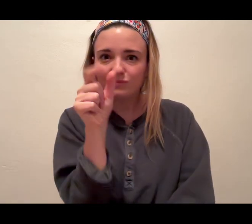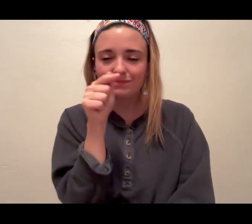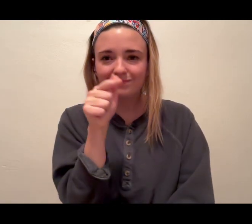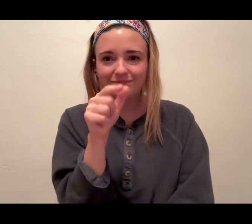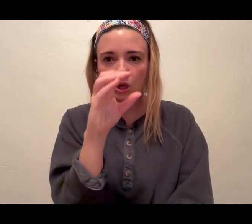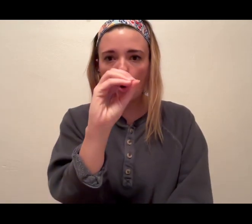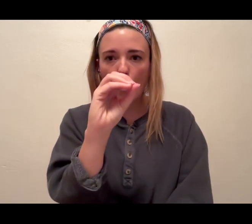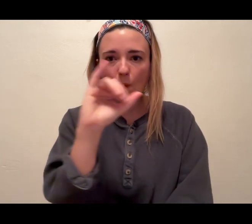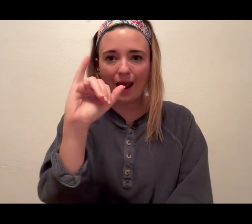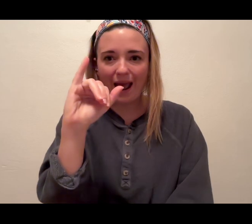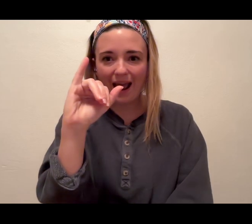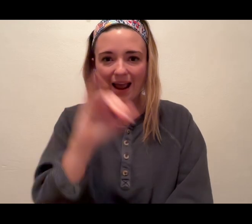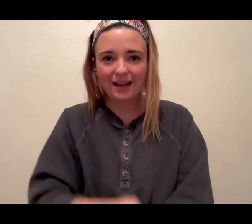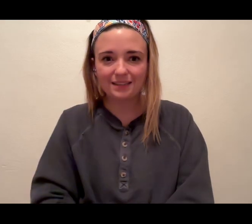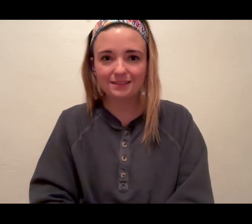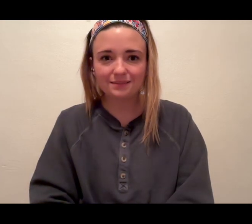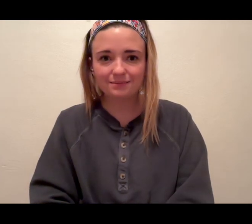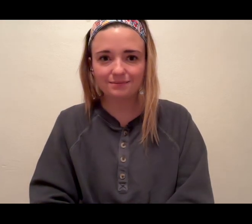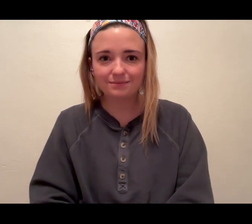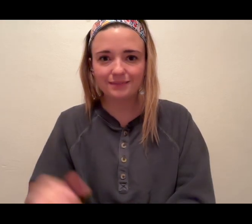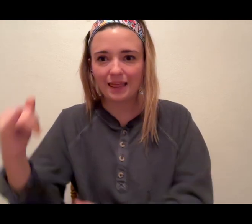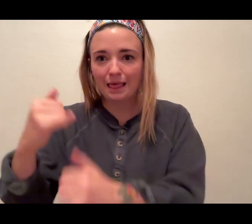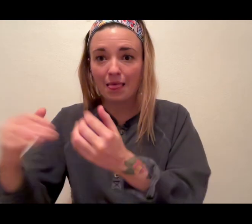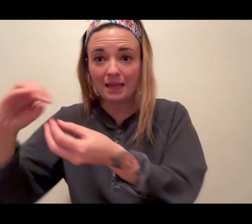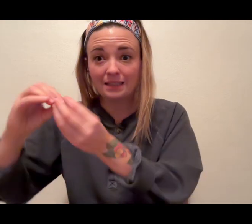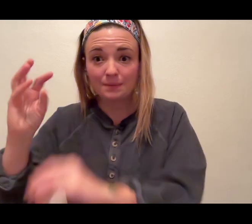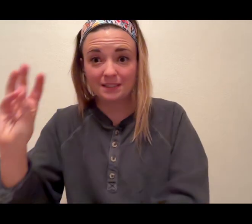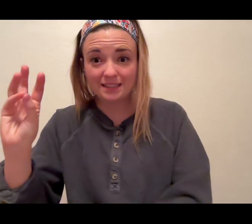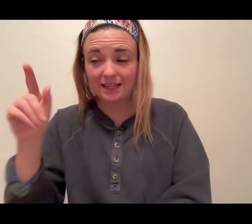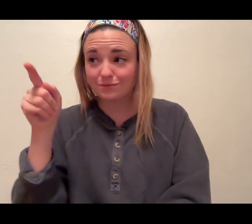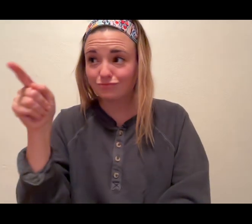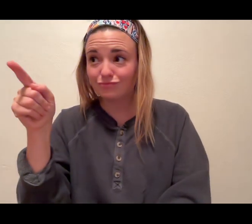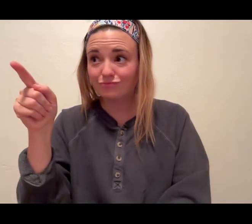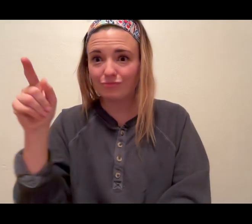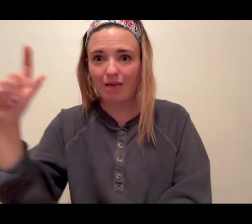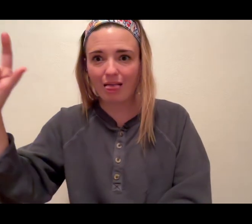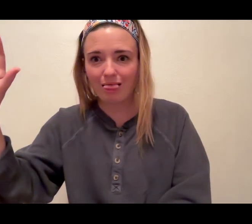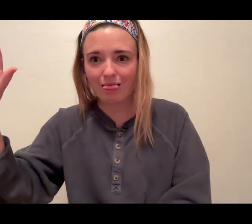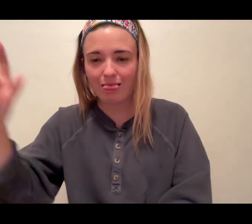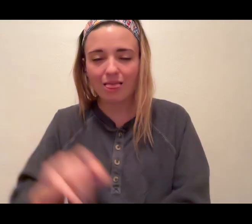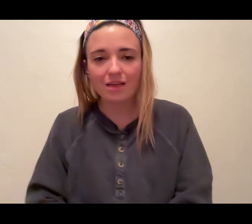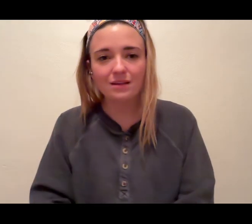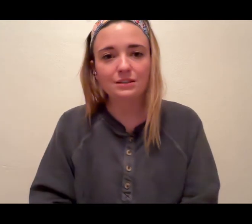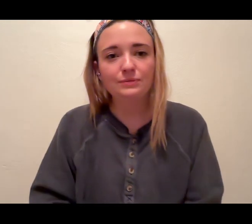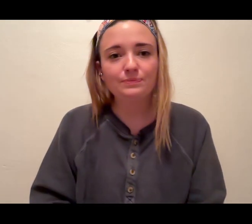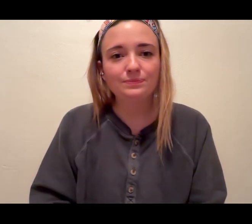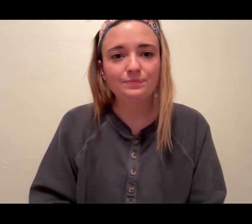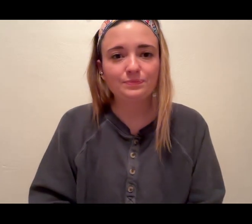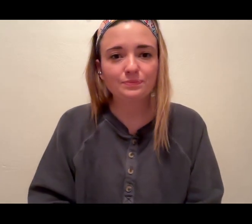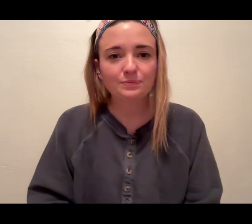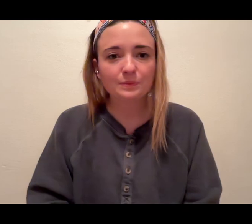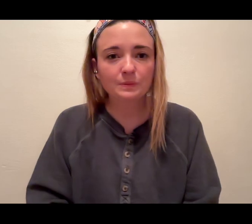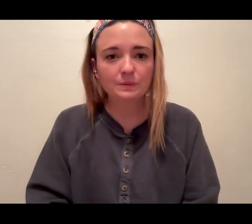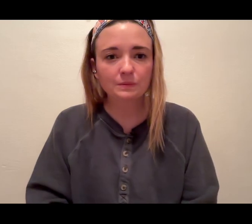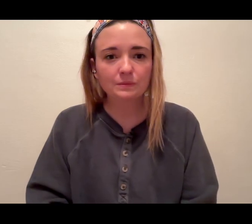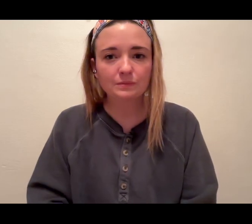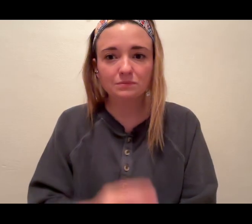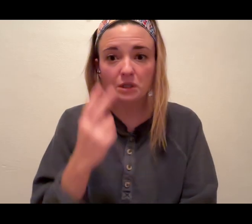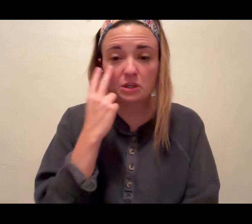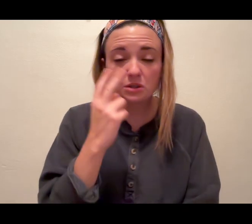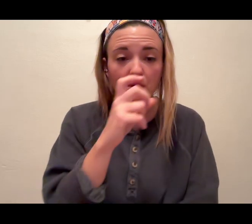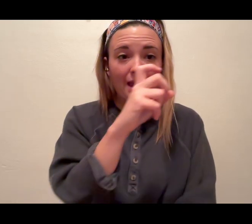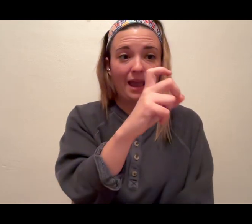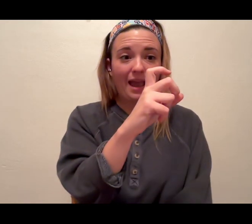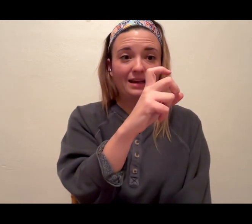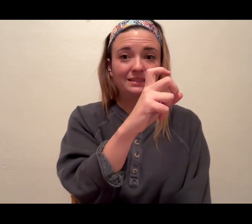your answer. That's how you get those pieces of the polynomial. So when I look at x